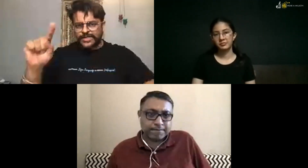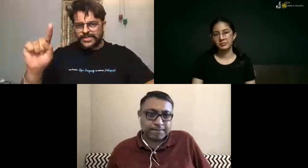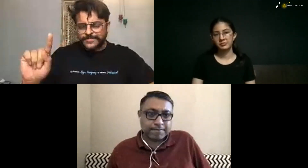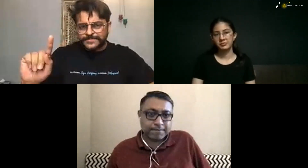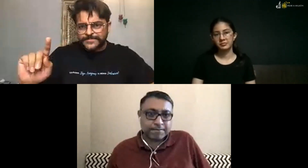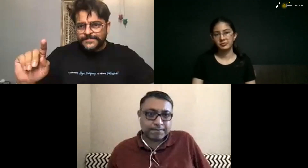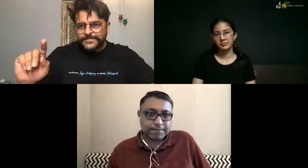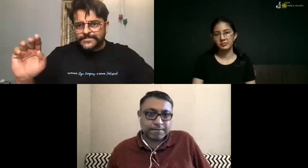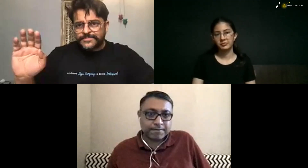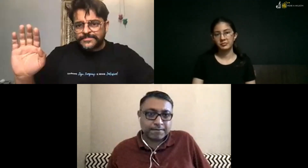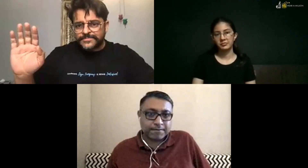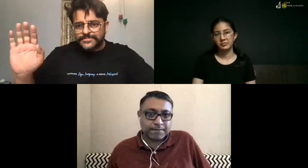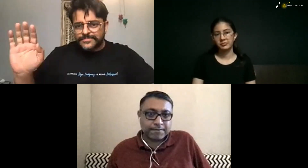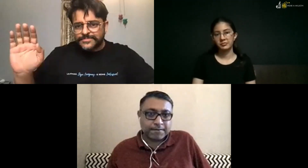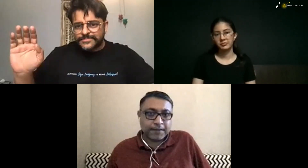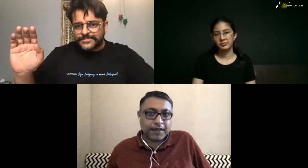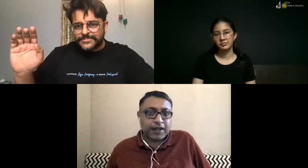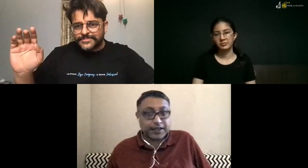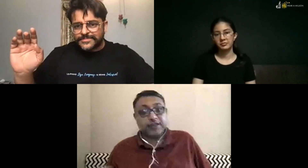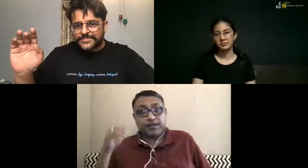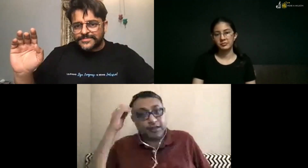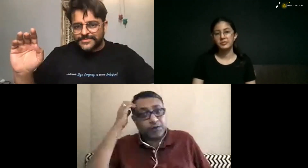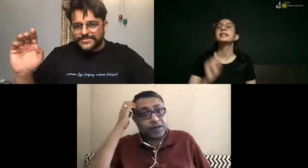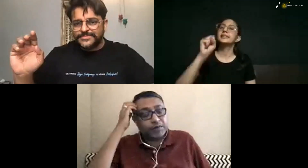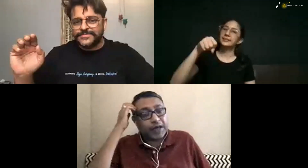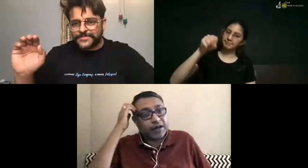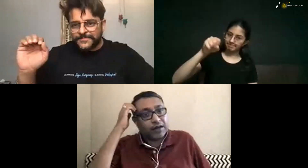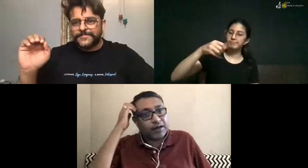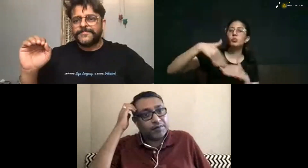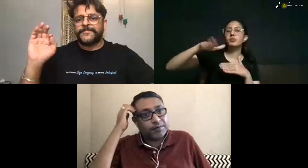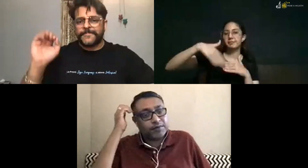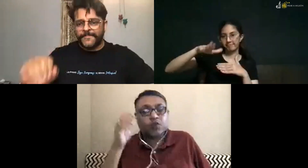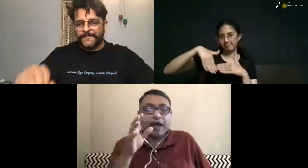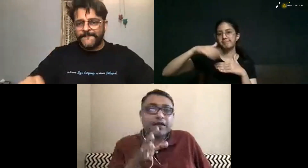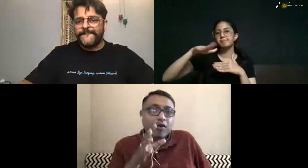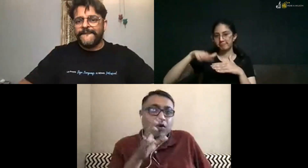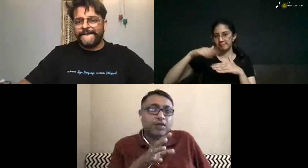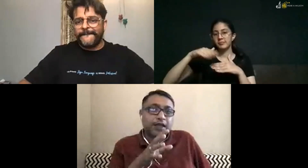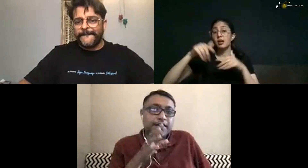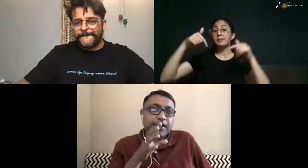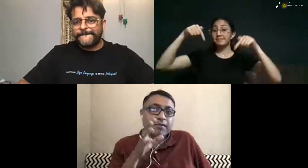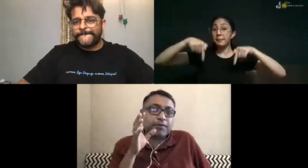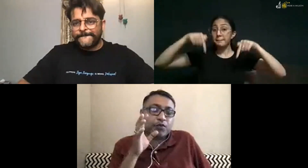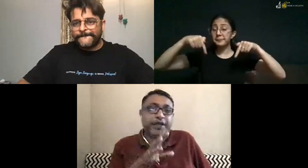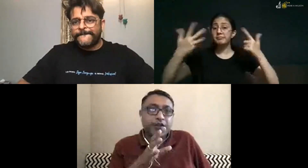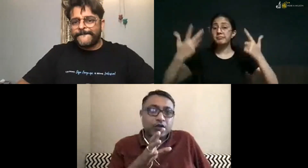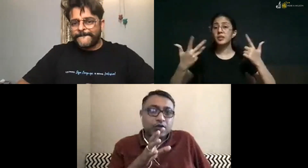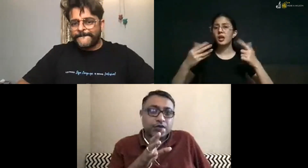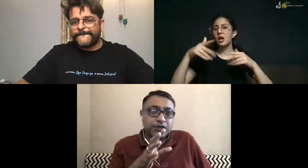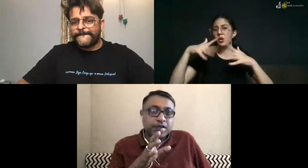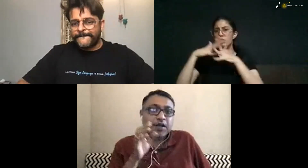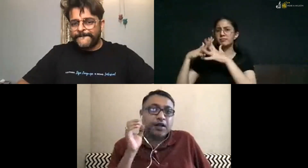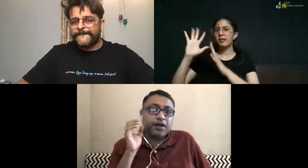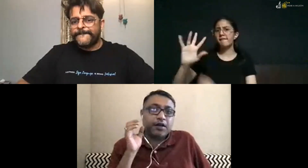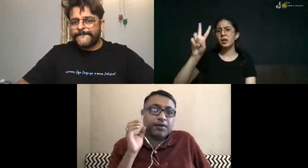assuming that more information will come out on your website, right? Yes, it will. We are so right now on the site there are about 20 odd